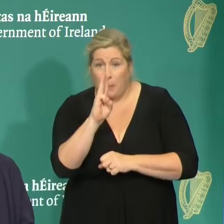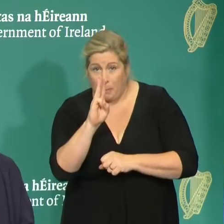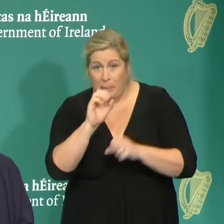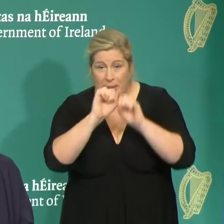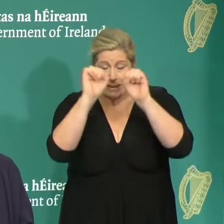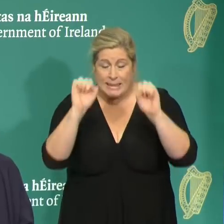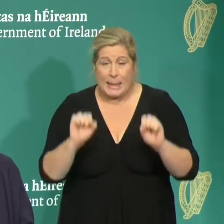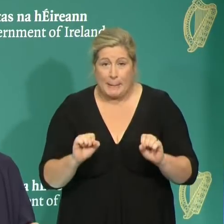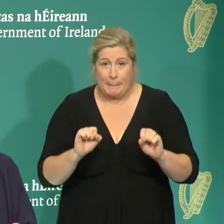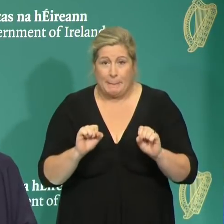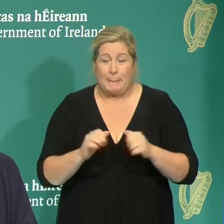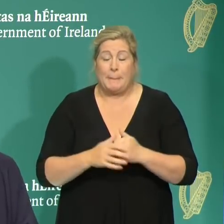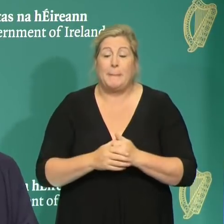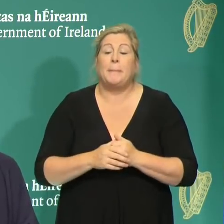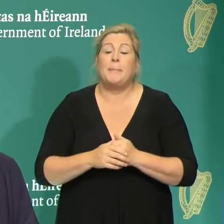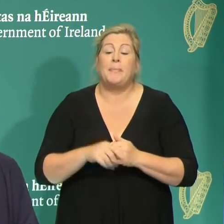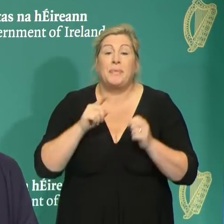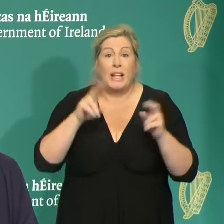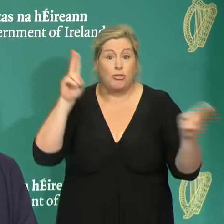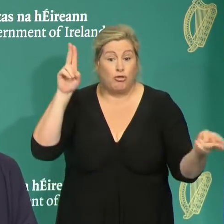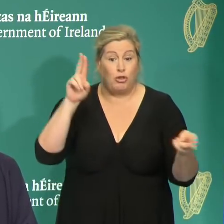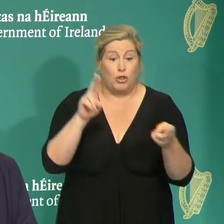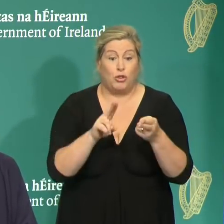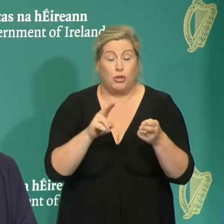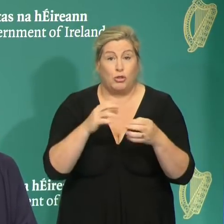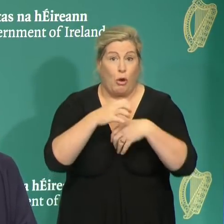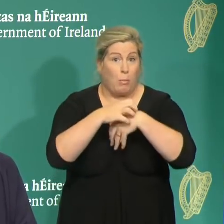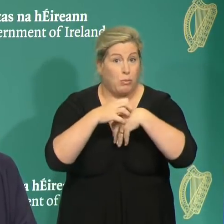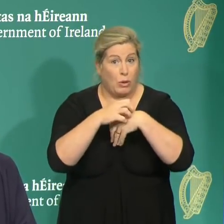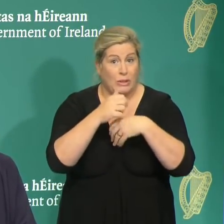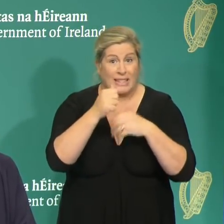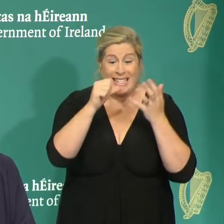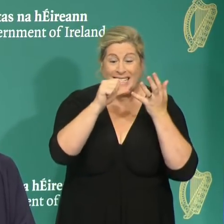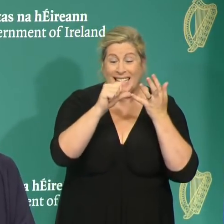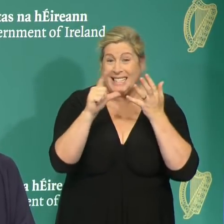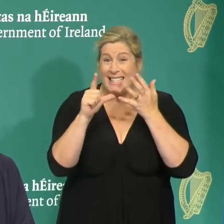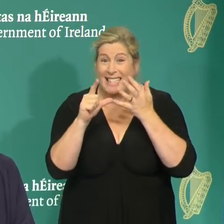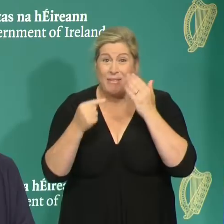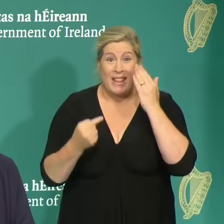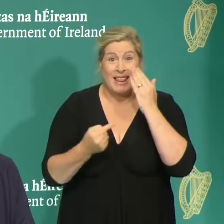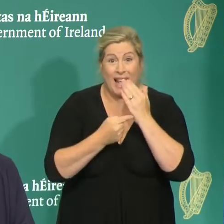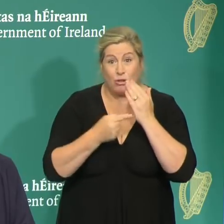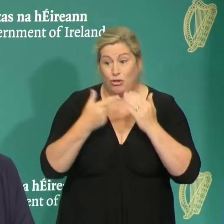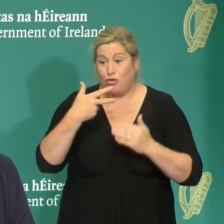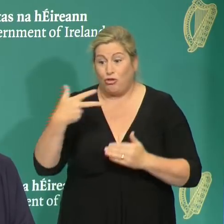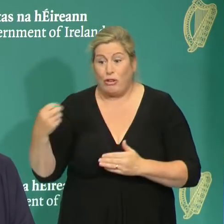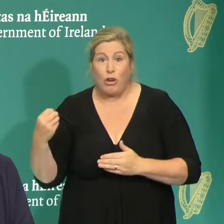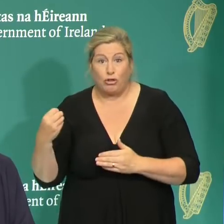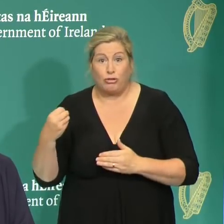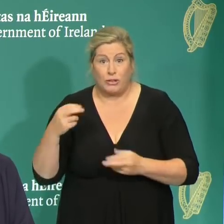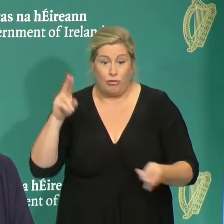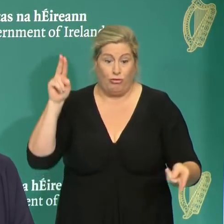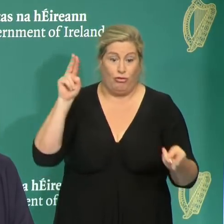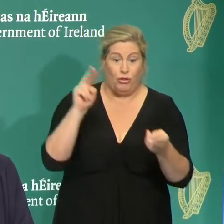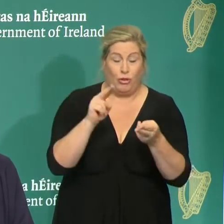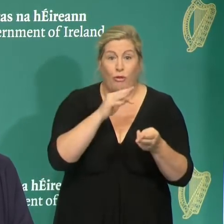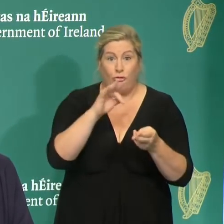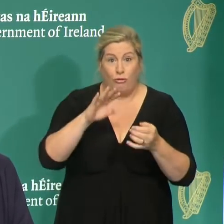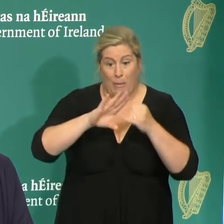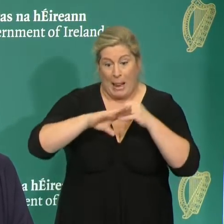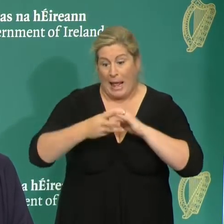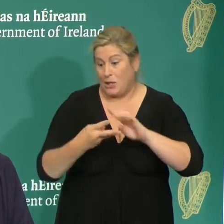Scheme. This is a reduction of approximately 67,300 on the number of people paid last